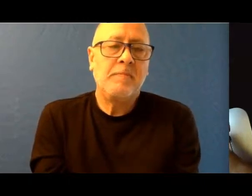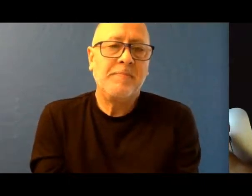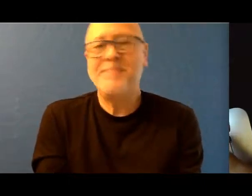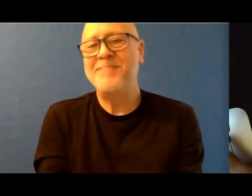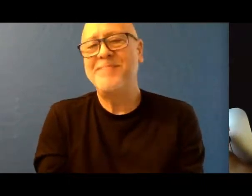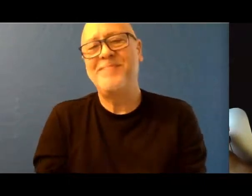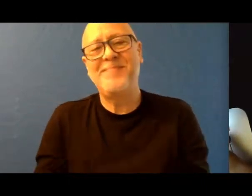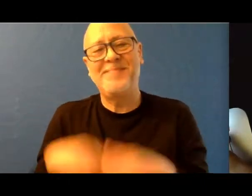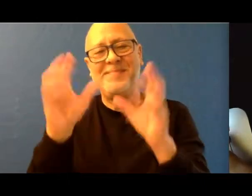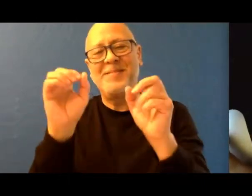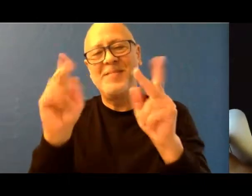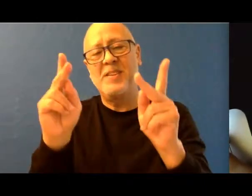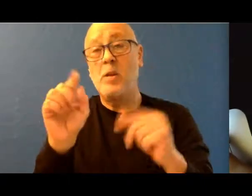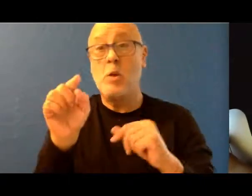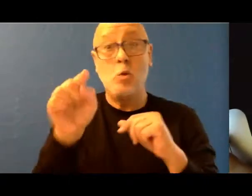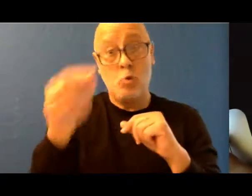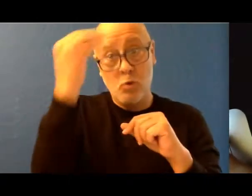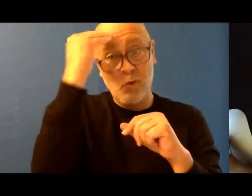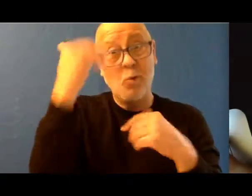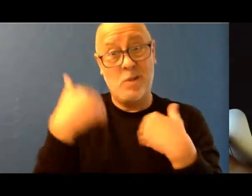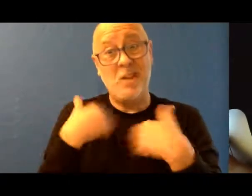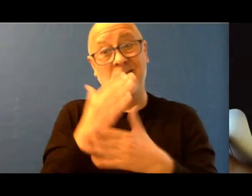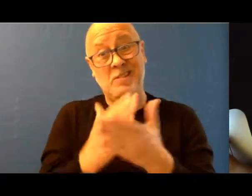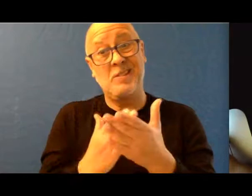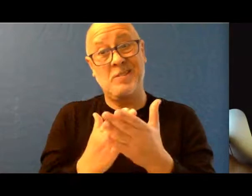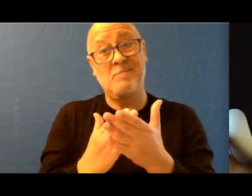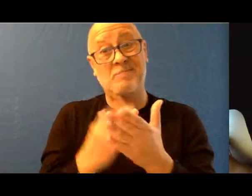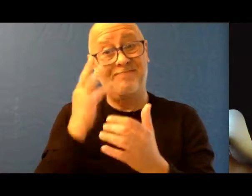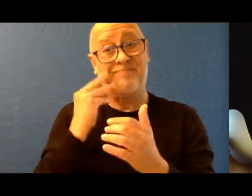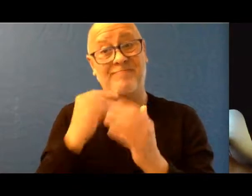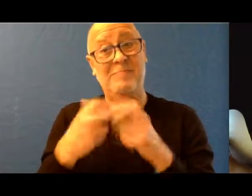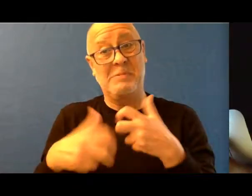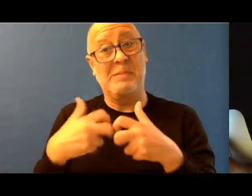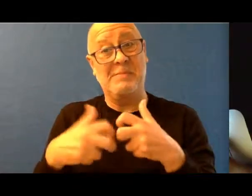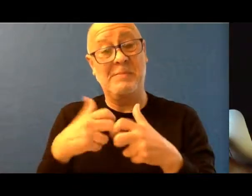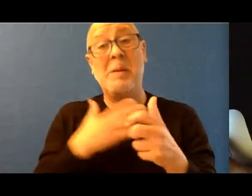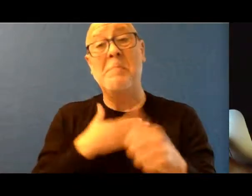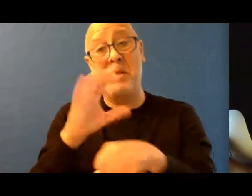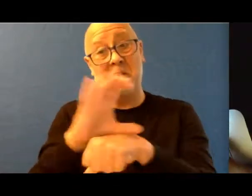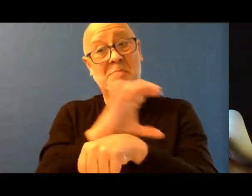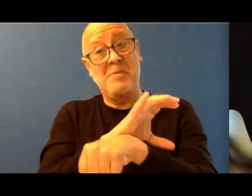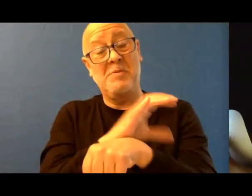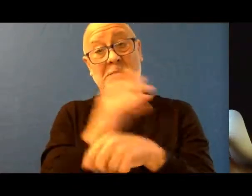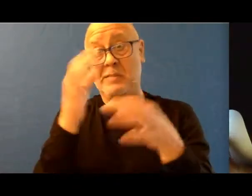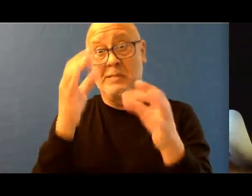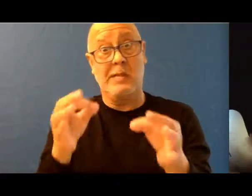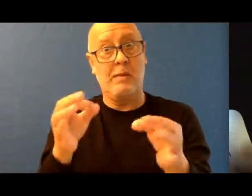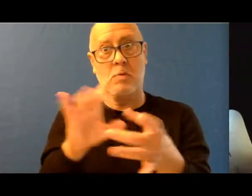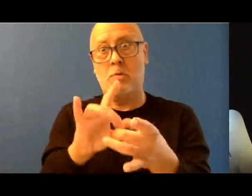Okay, just so you know, we had some technical difficulties. My computer decided it wanted to just log off.